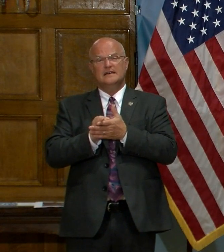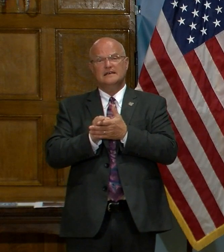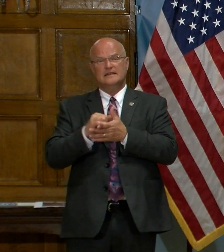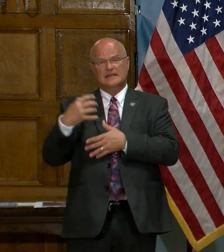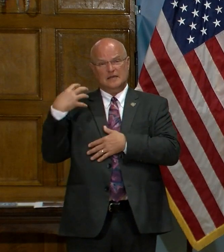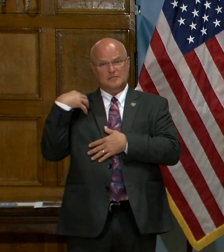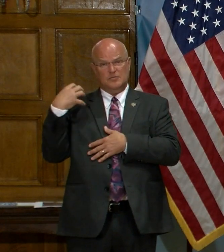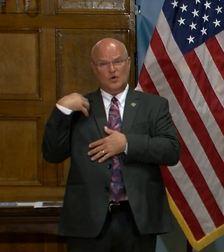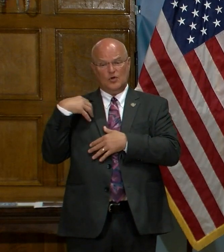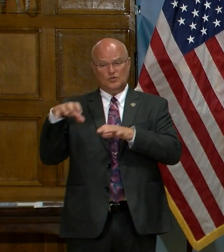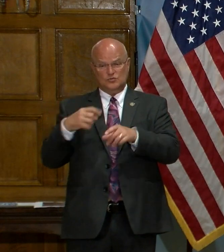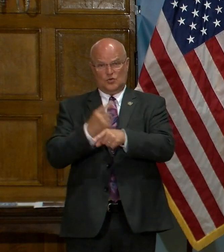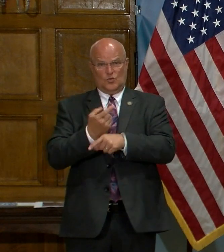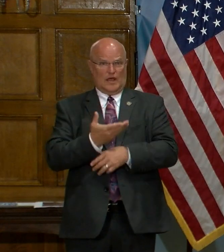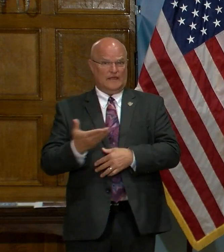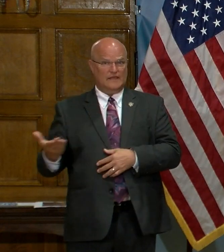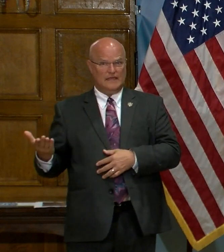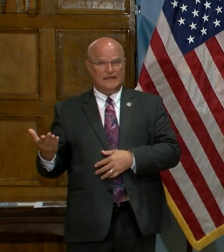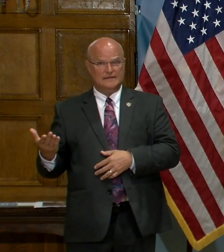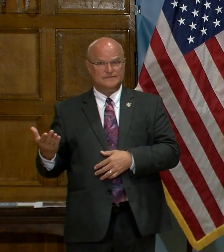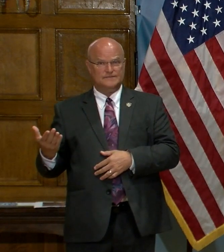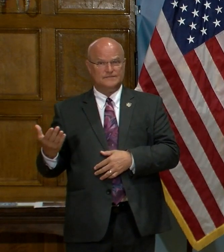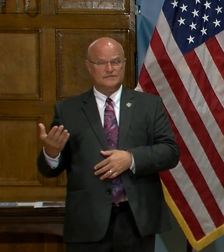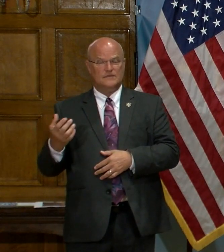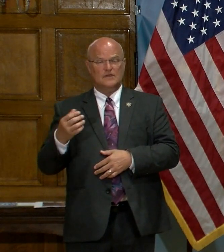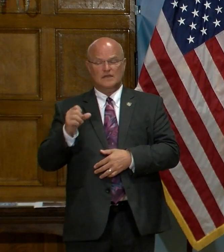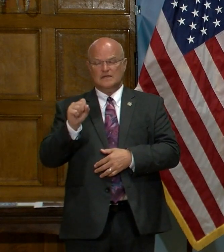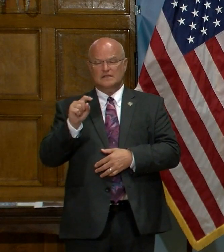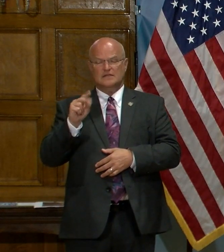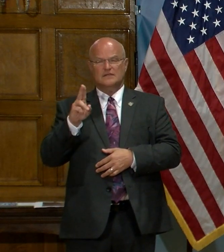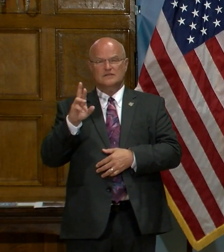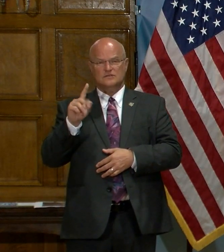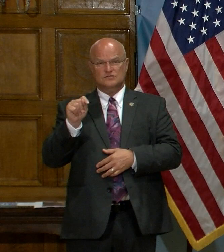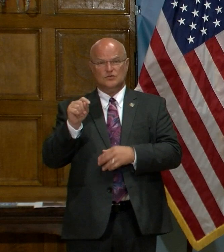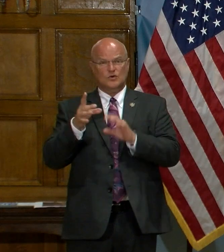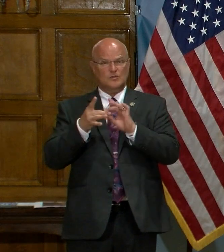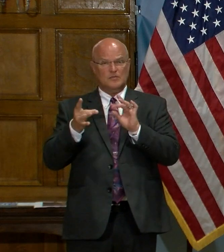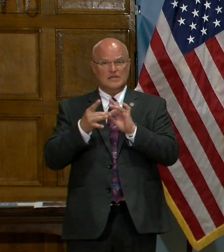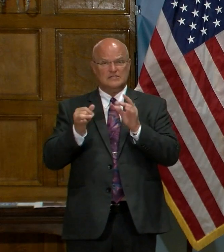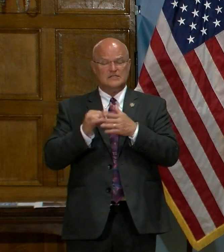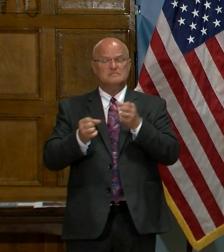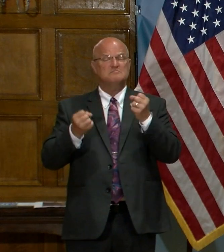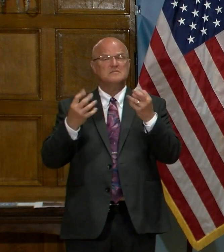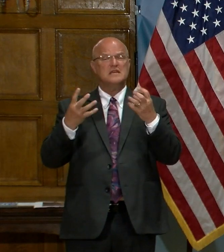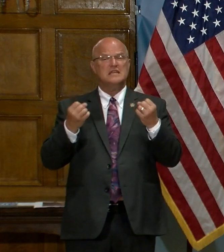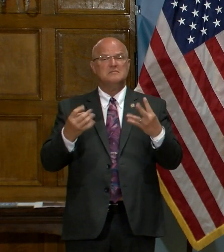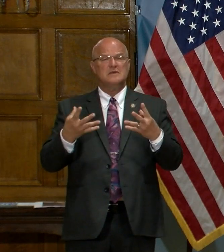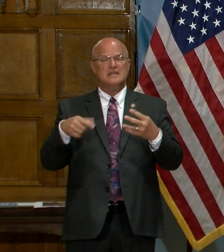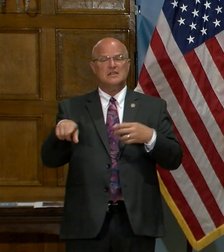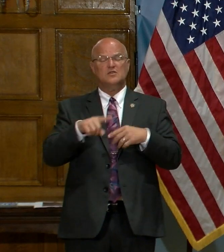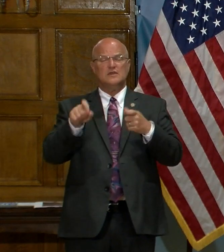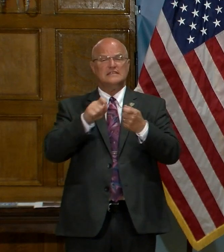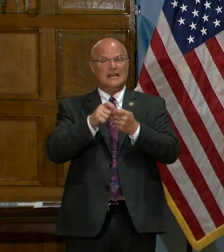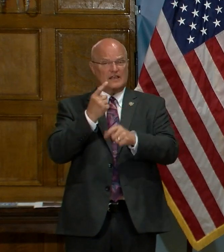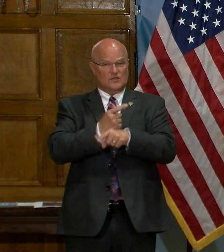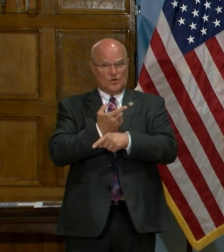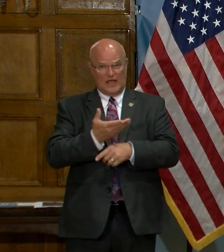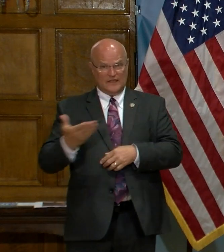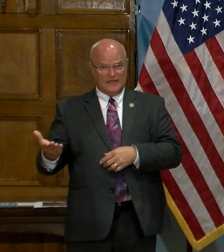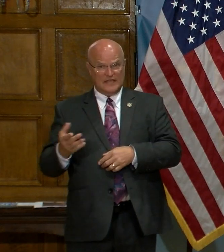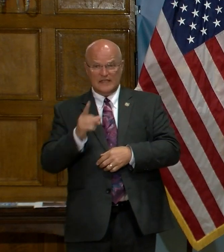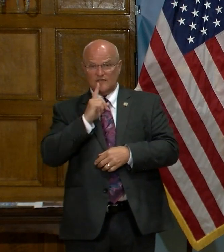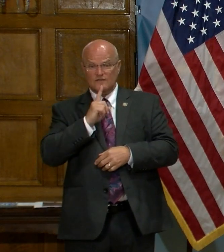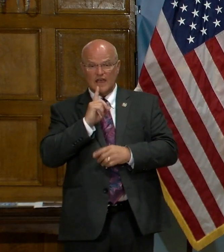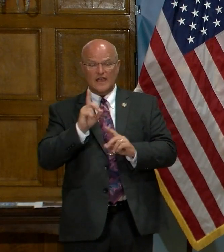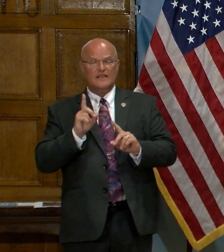the employers do the right thing. And as Stuart mentioned, the vast majority do exactly the right thing. In